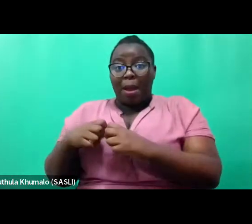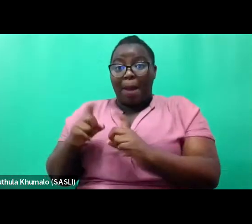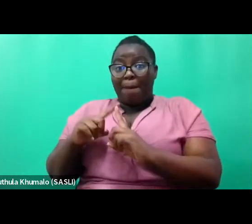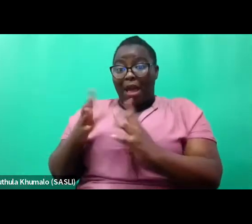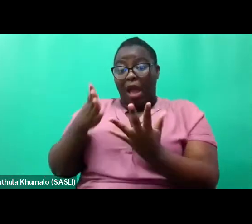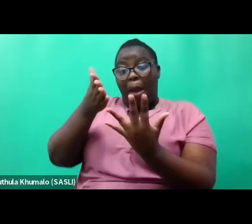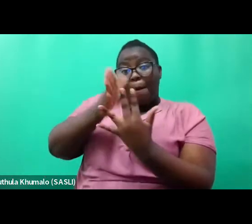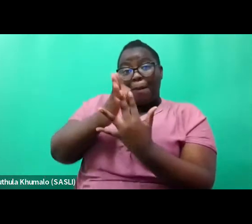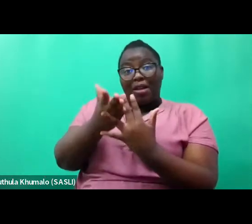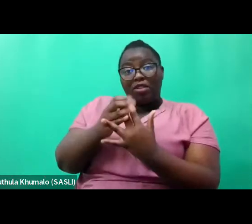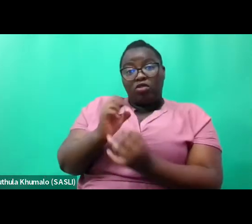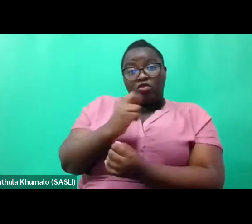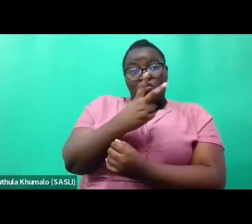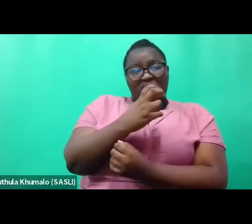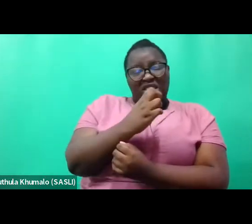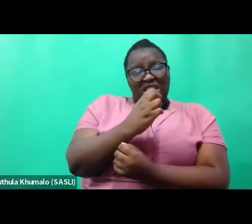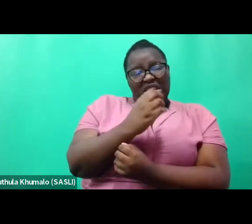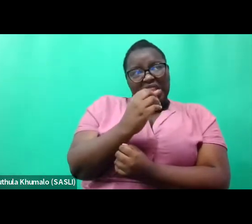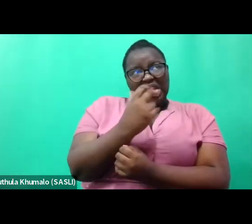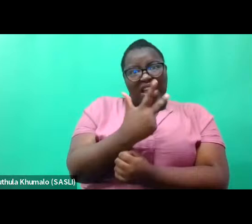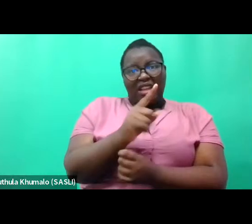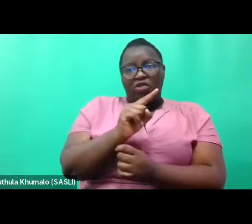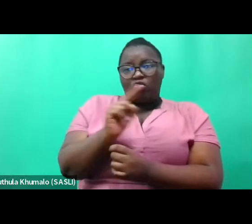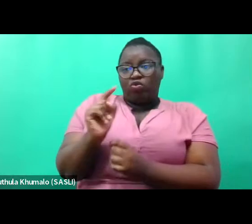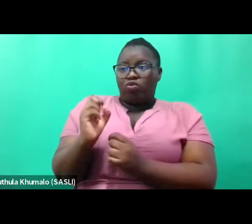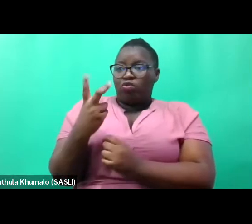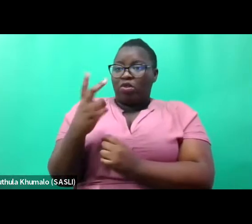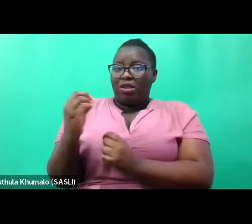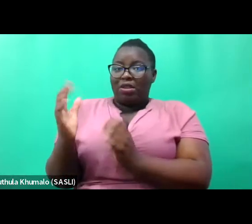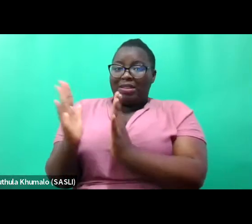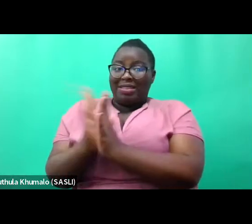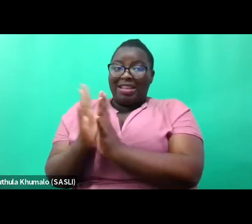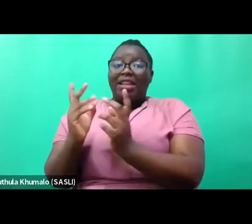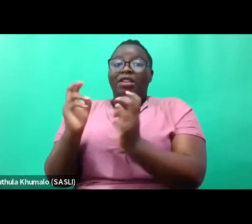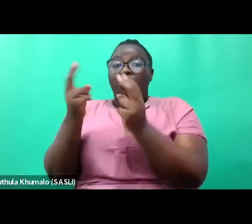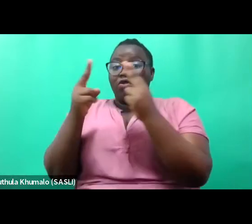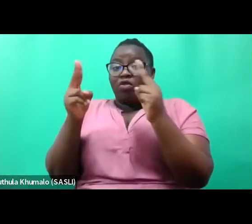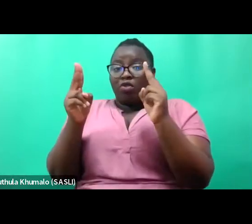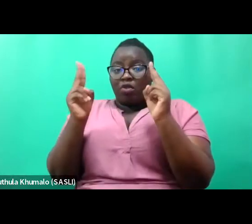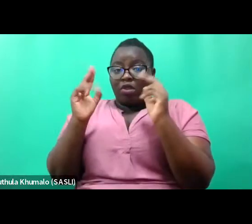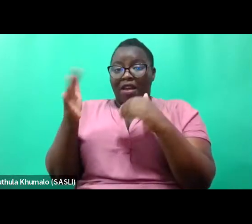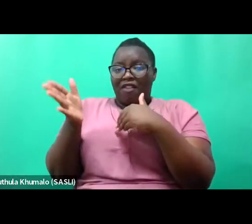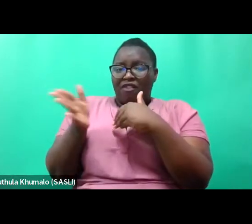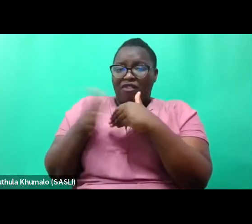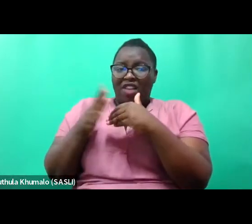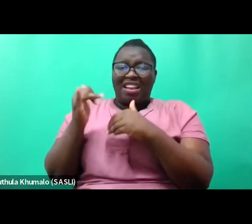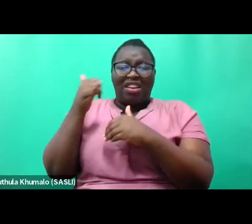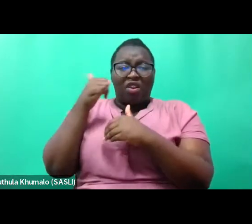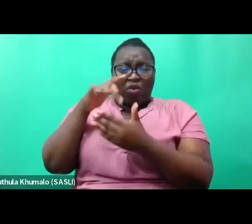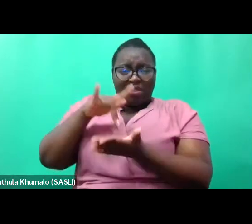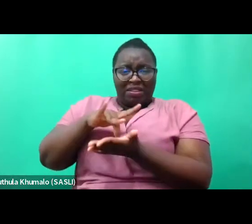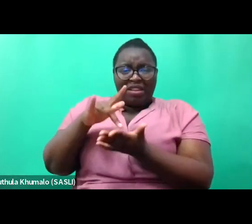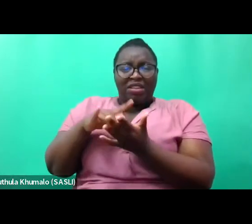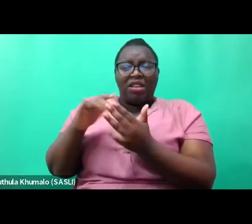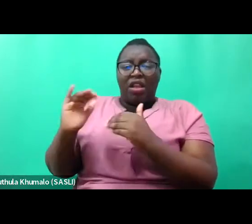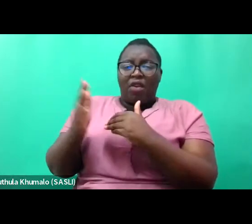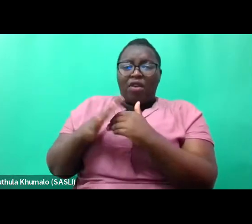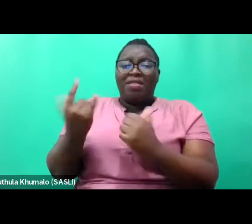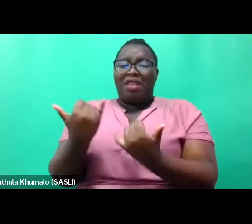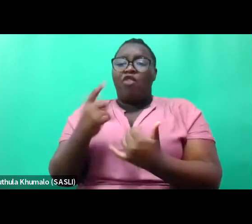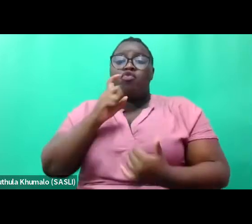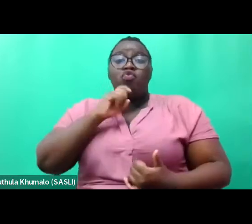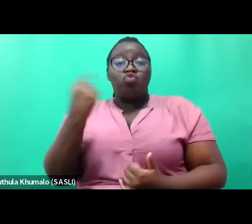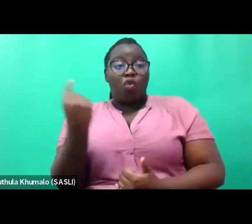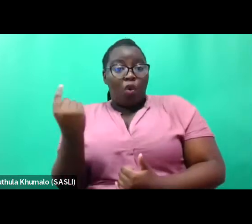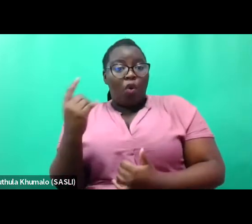to 2010, the university switched to shut down the call center and switched to an email only. And by the time